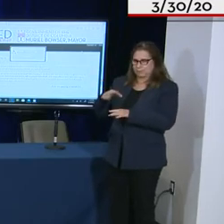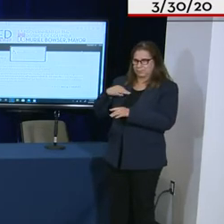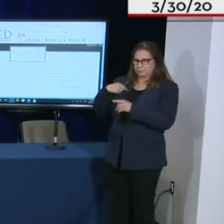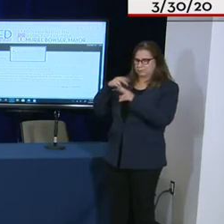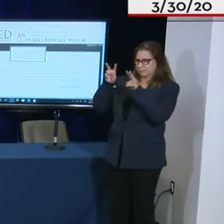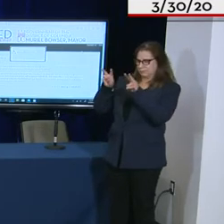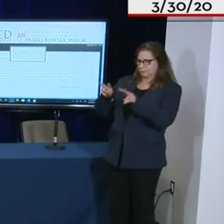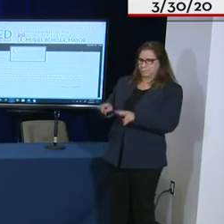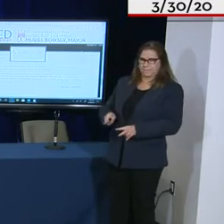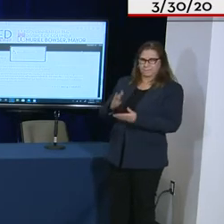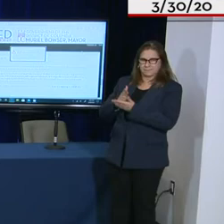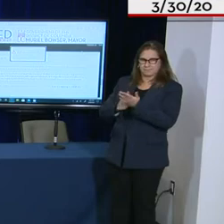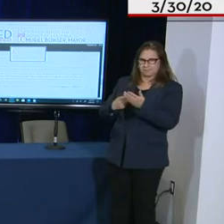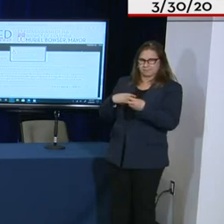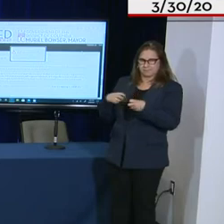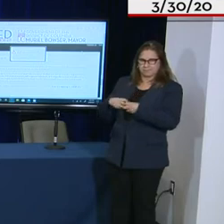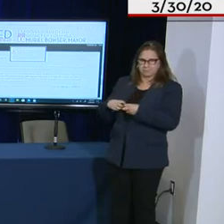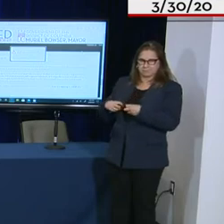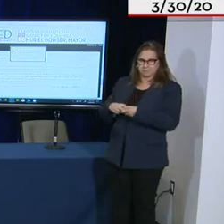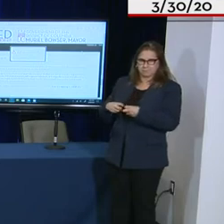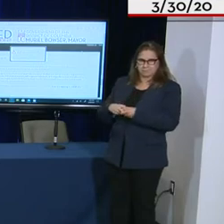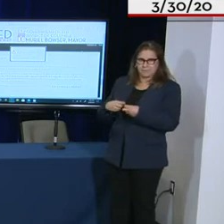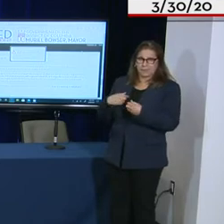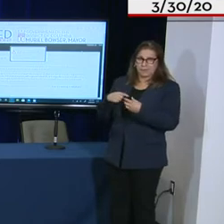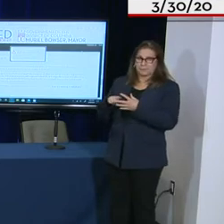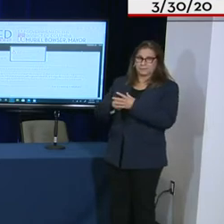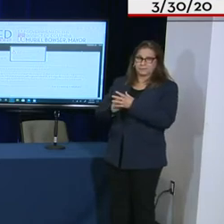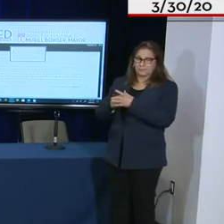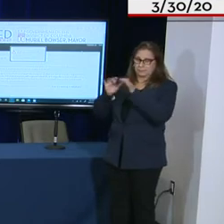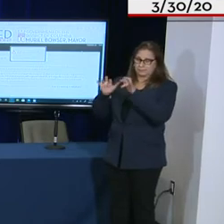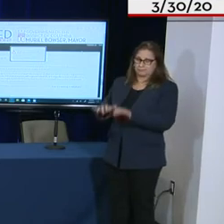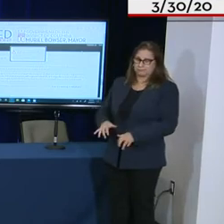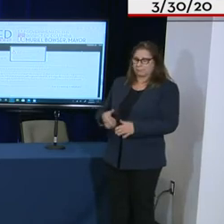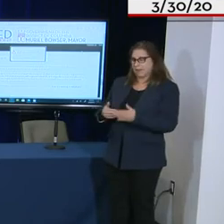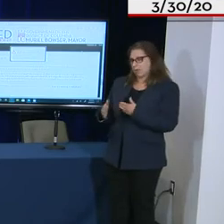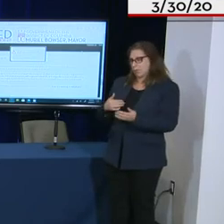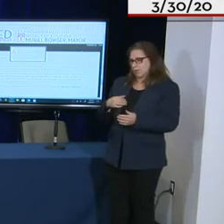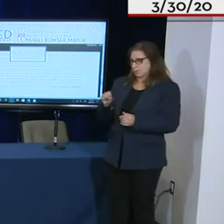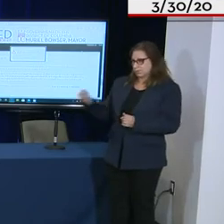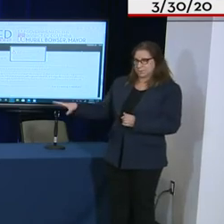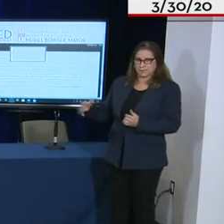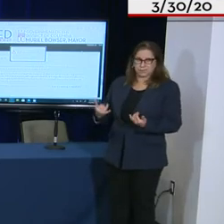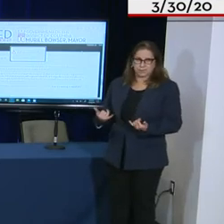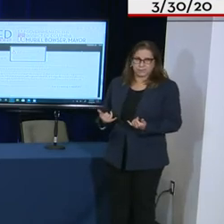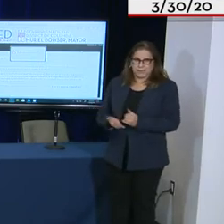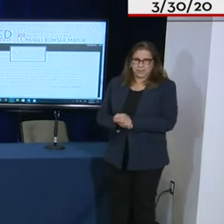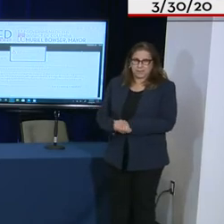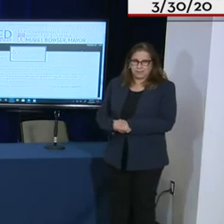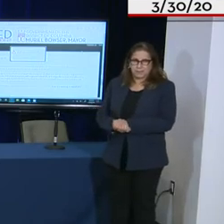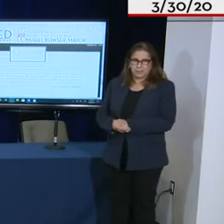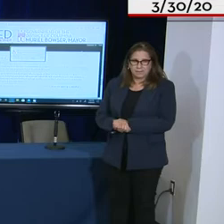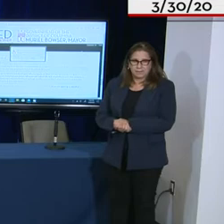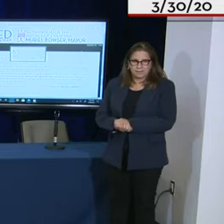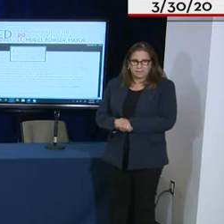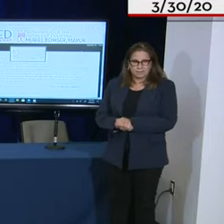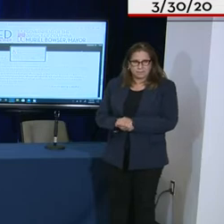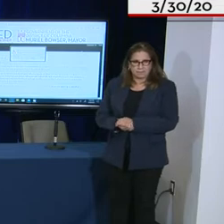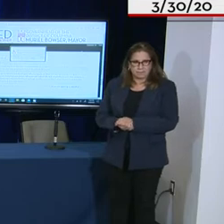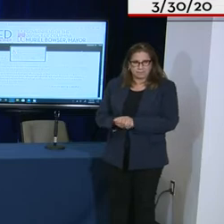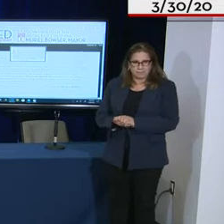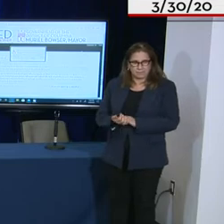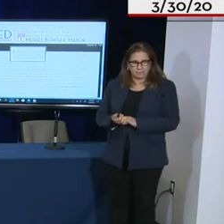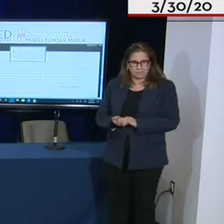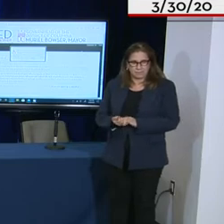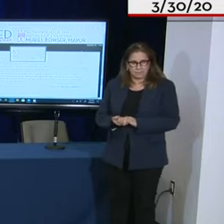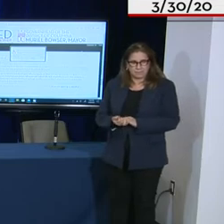the application or have started to submit the application. What is the process of being able to